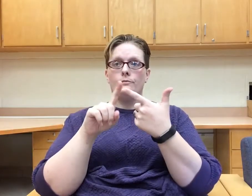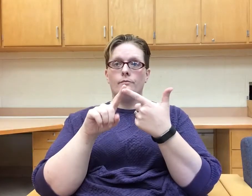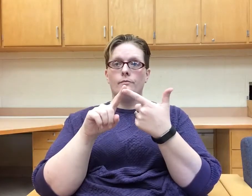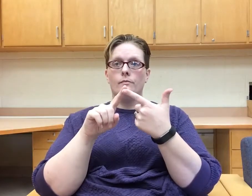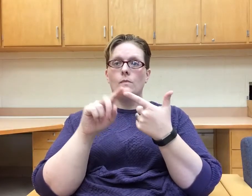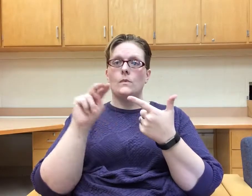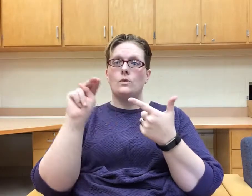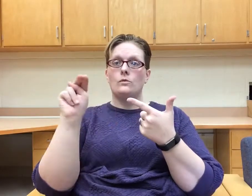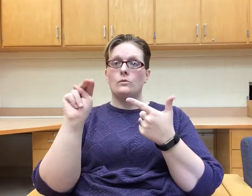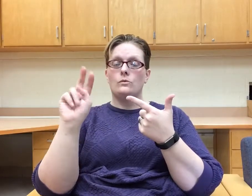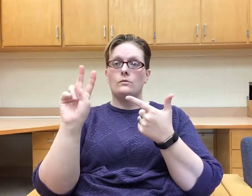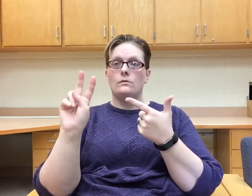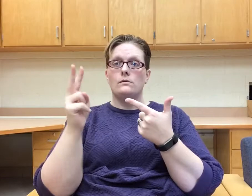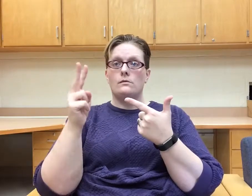Newton's second law